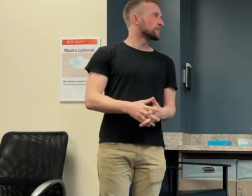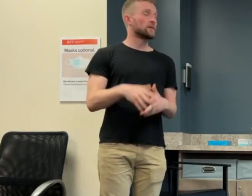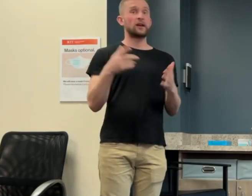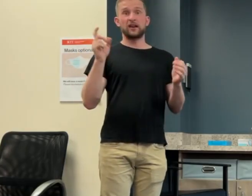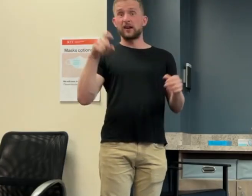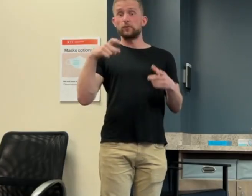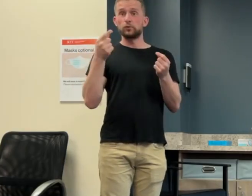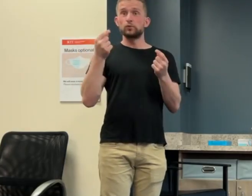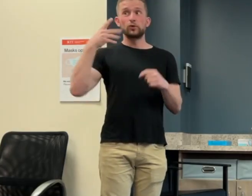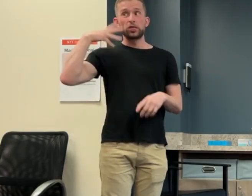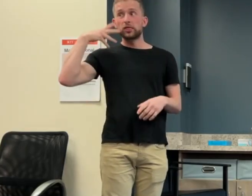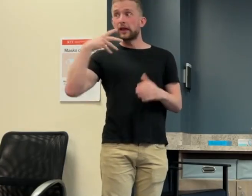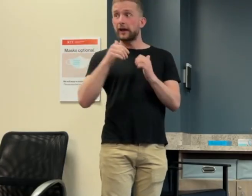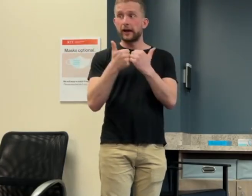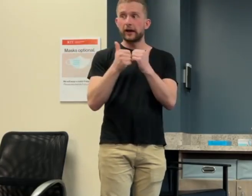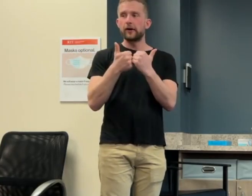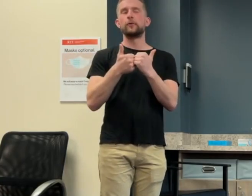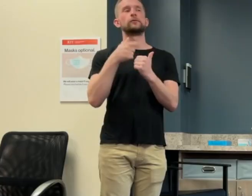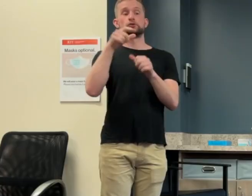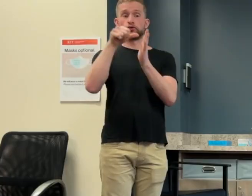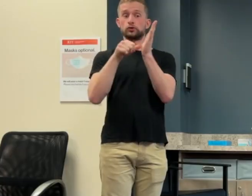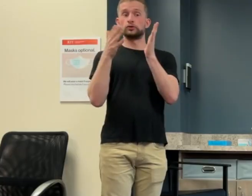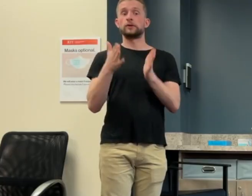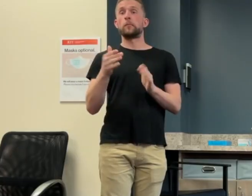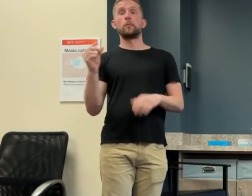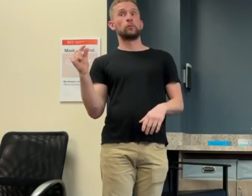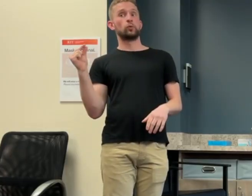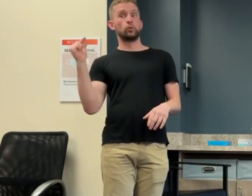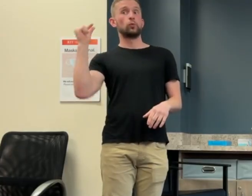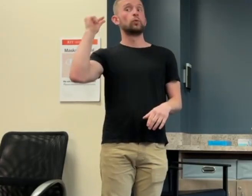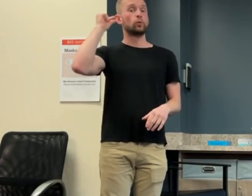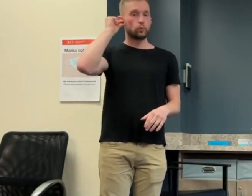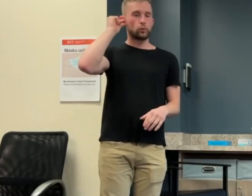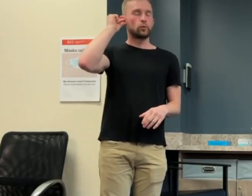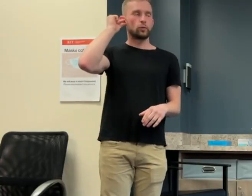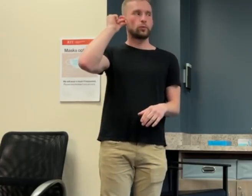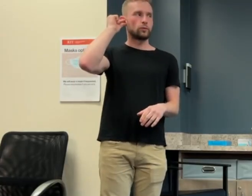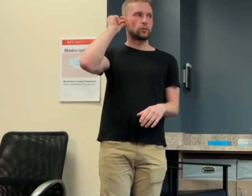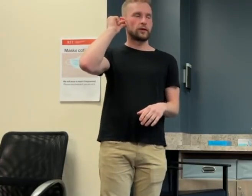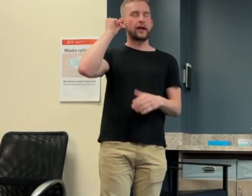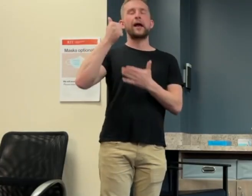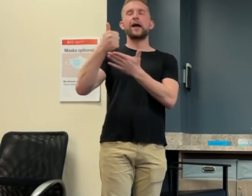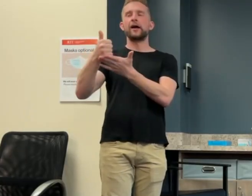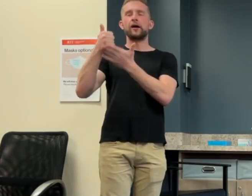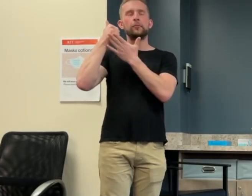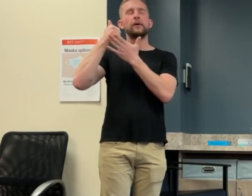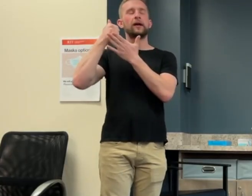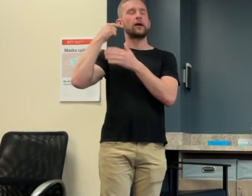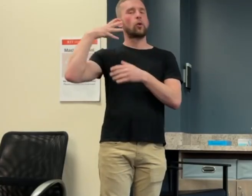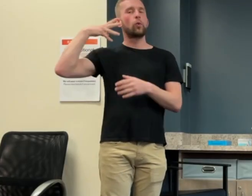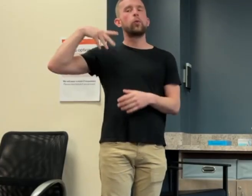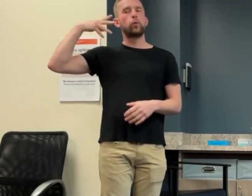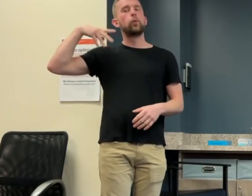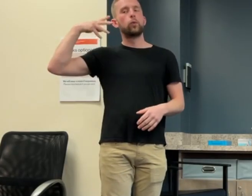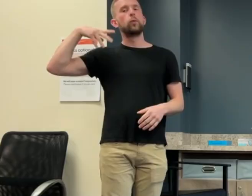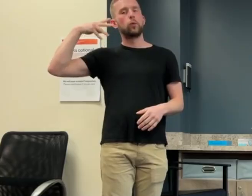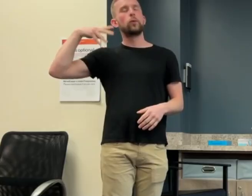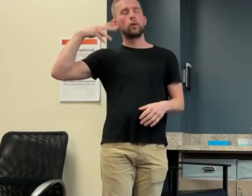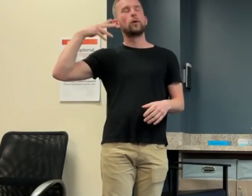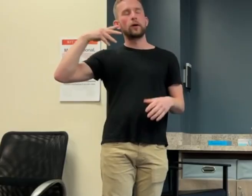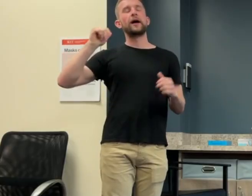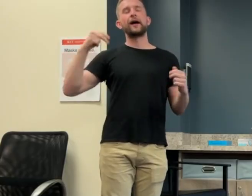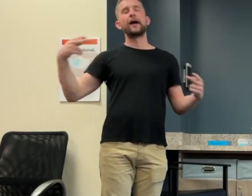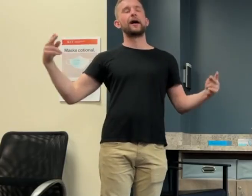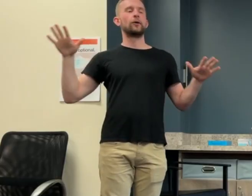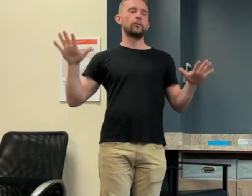fluid out, the surgeon will insert a tube into the eardrum, and then that lets the fluid flow out of the outer ear